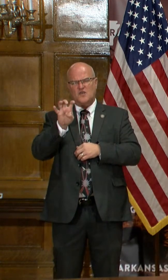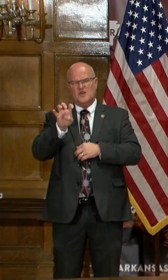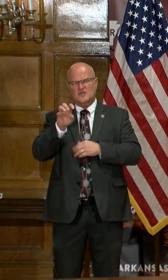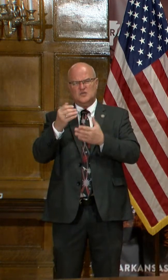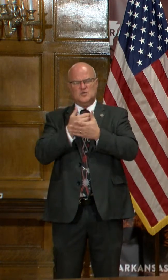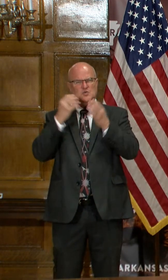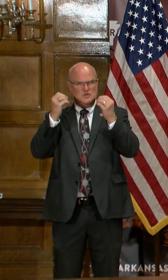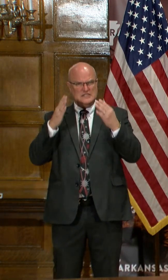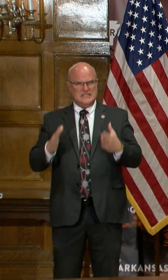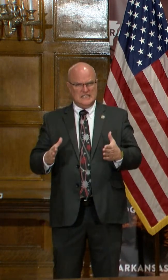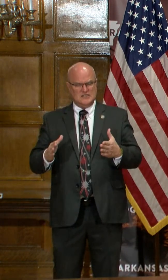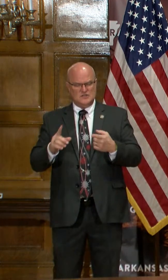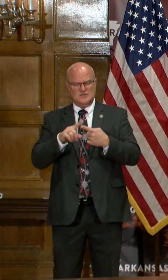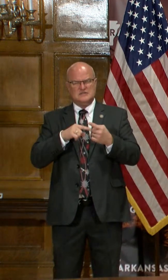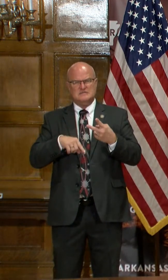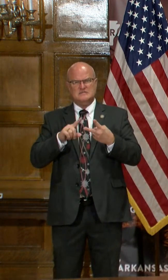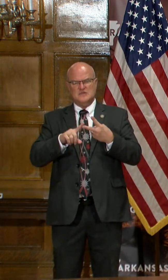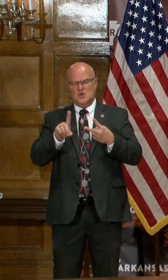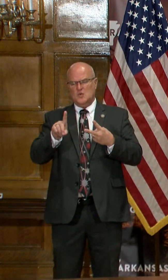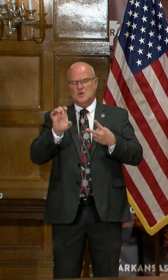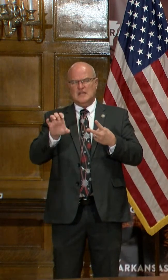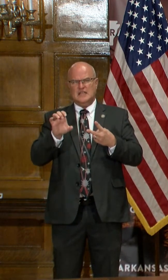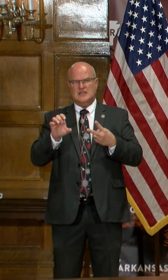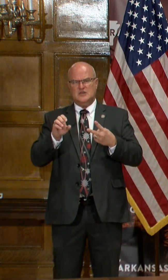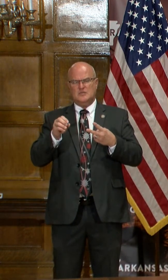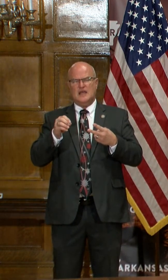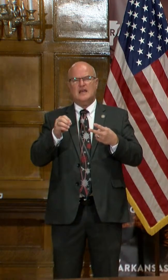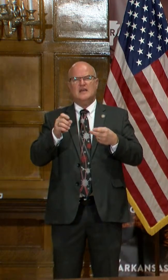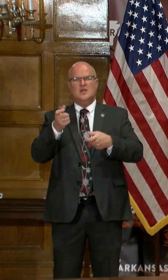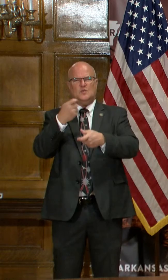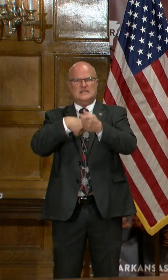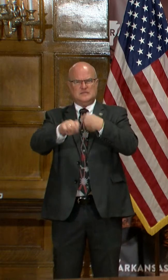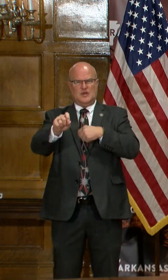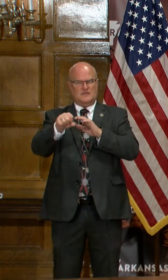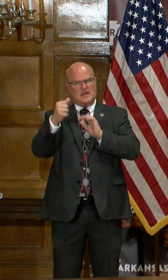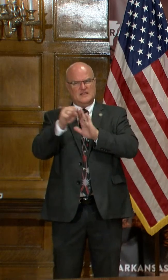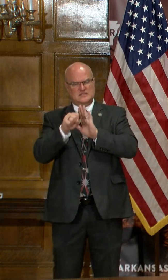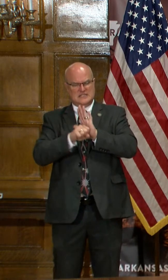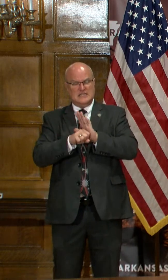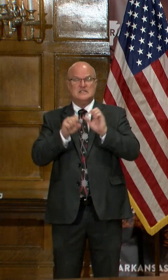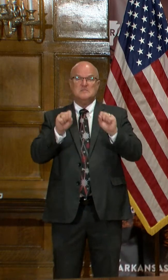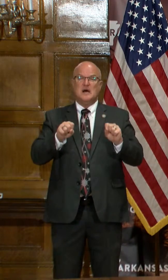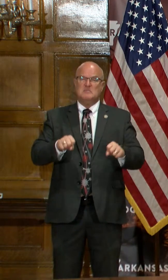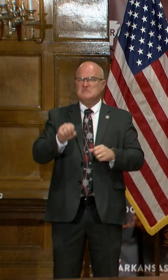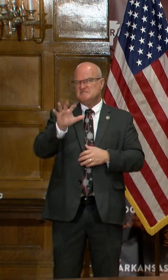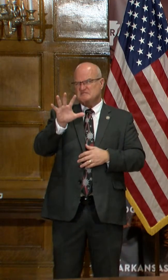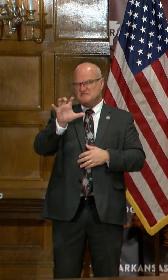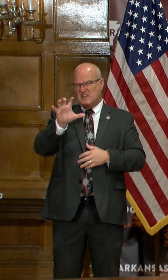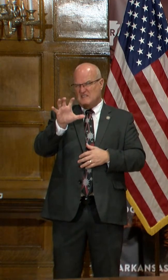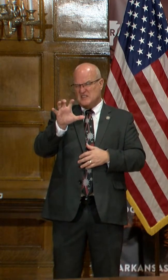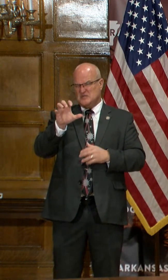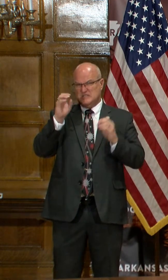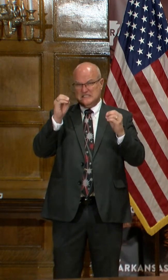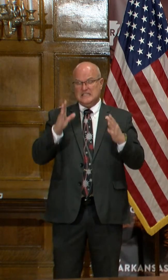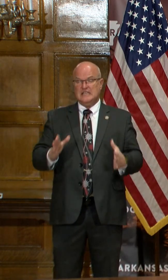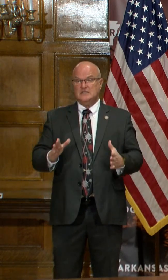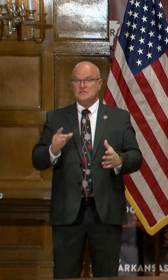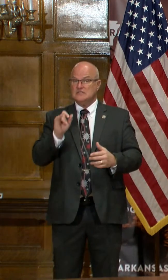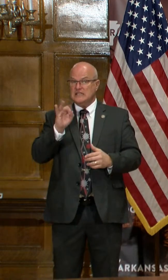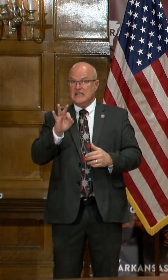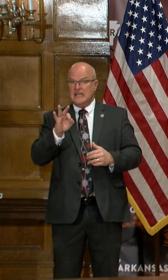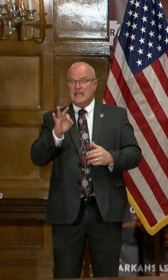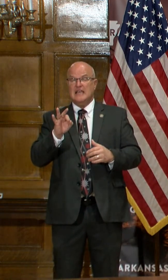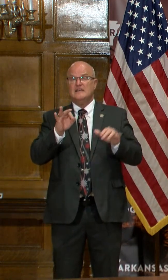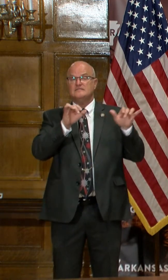new teachers and around 100 by reciprocity. So, potentially 500 teachers if the